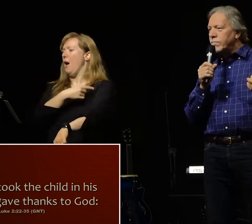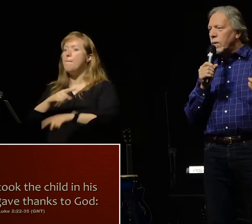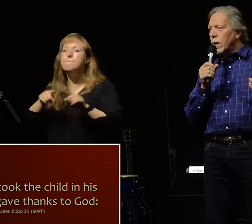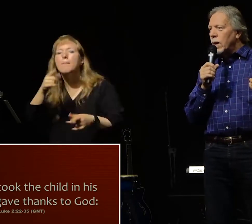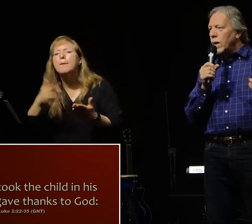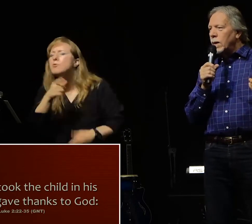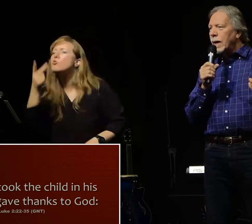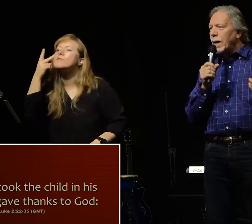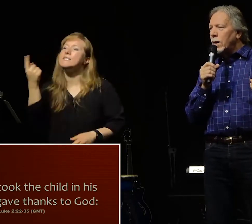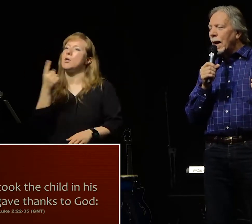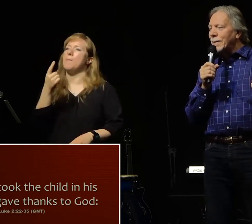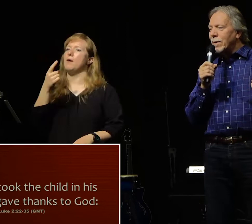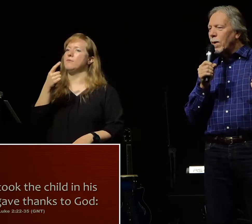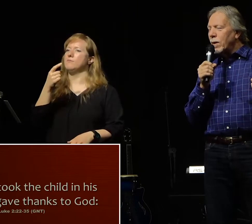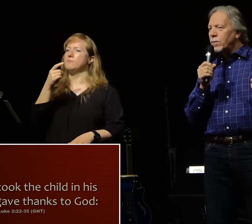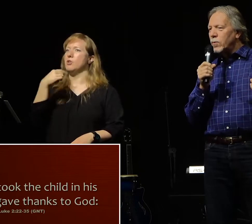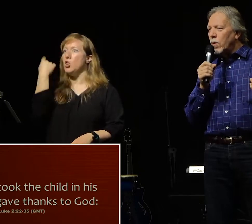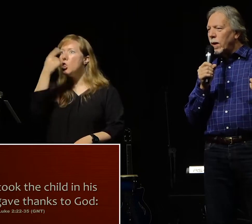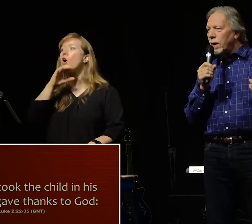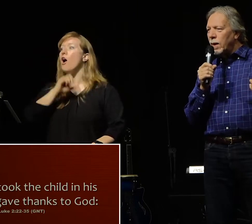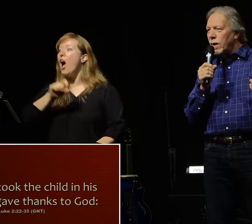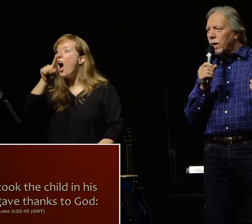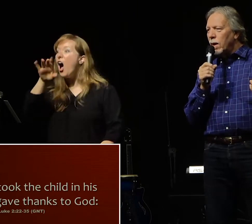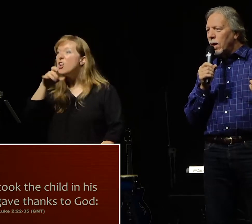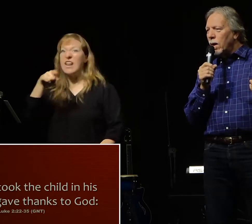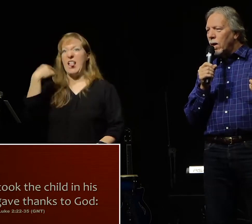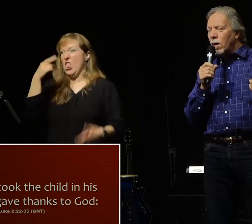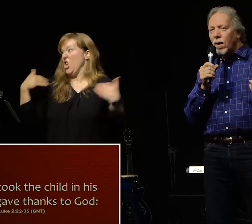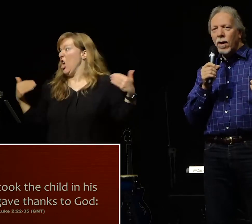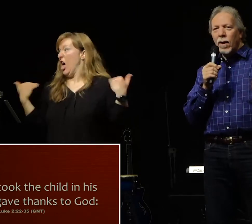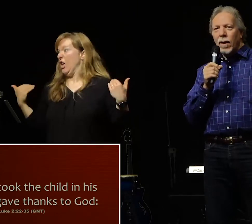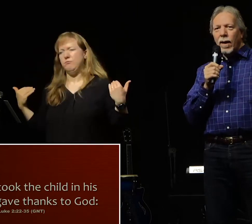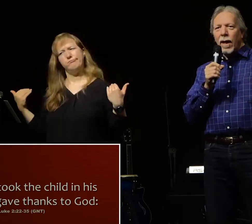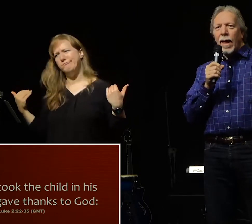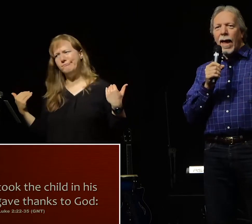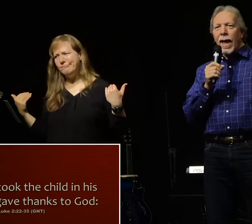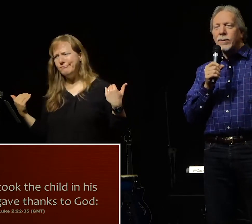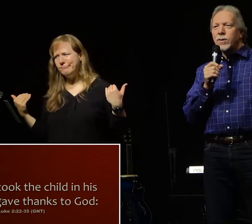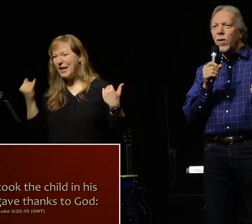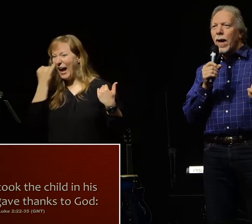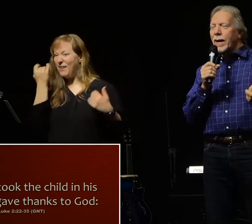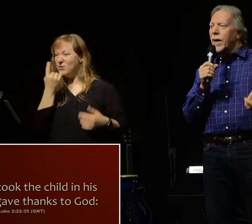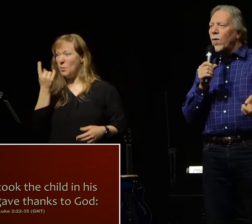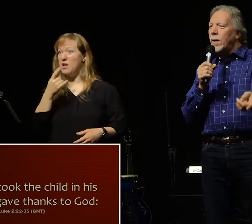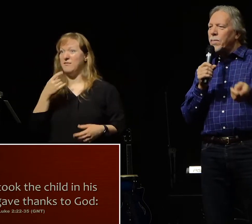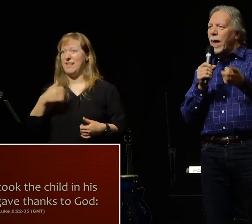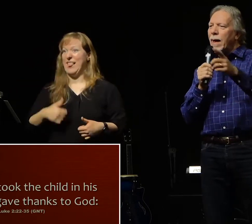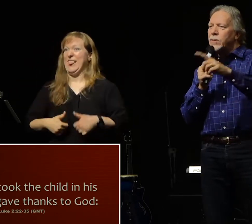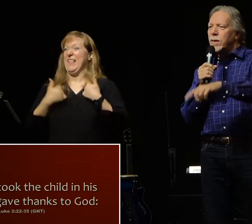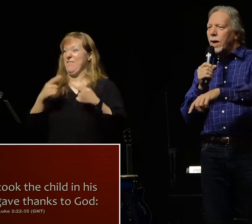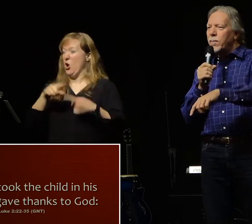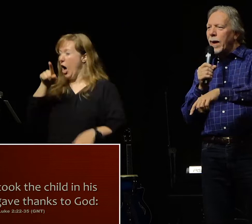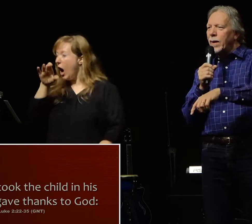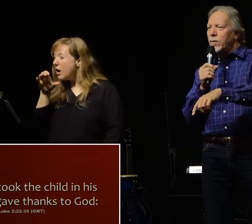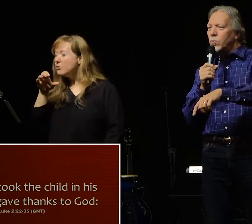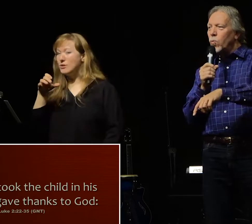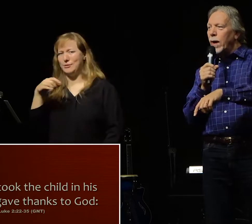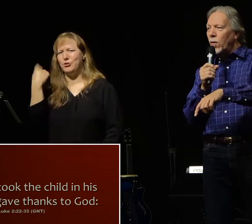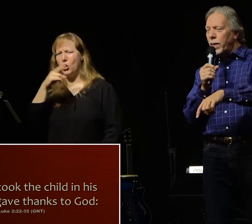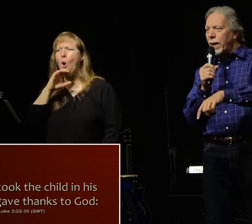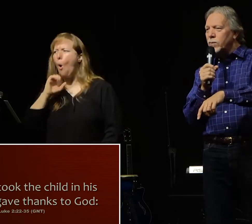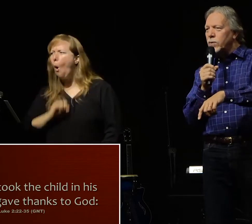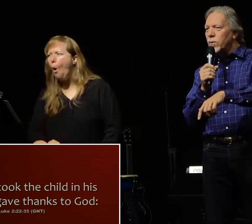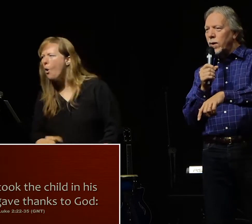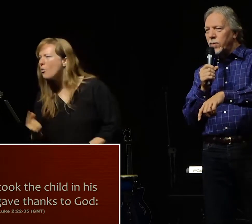did they look like somebody who's 30? And so I can only imagine a man who's